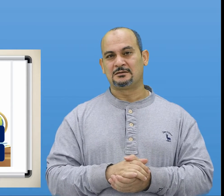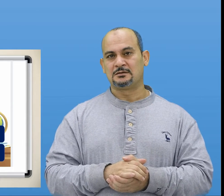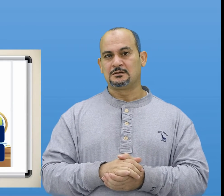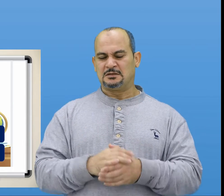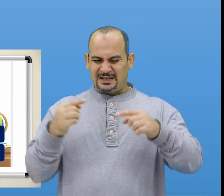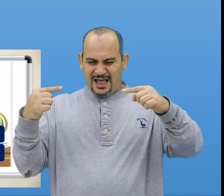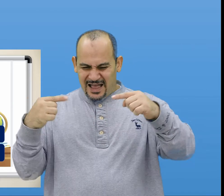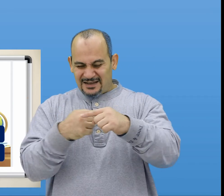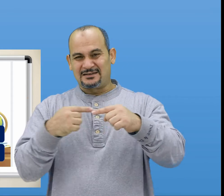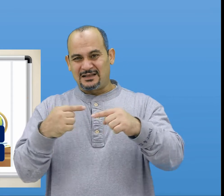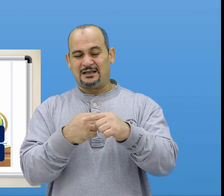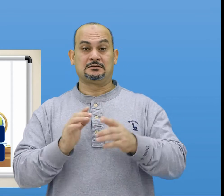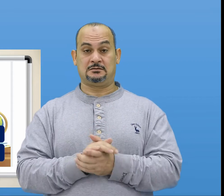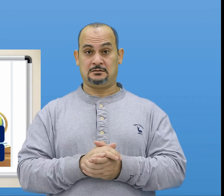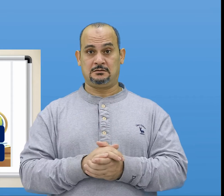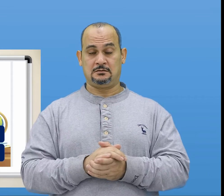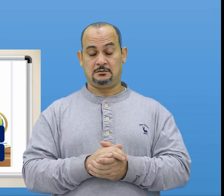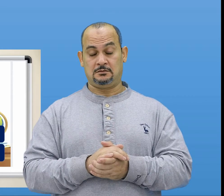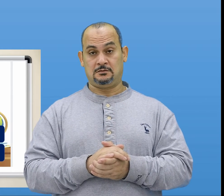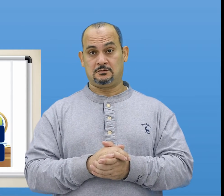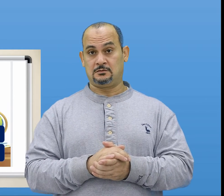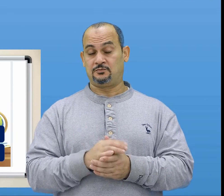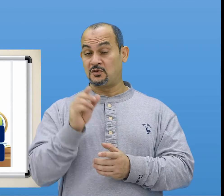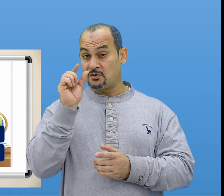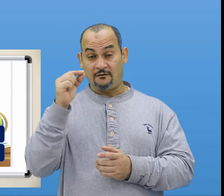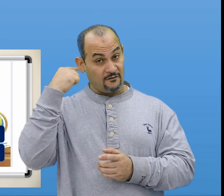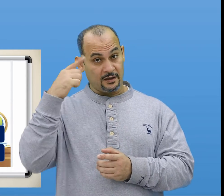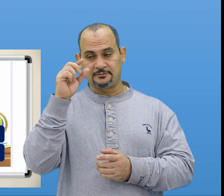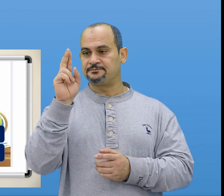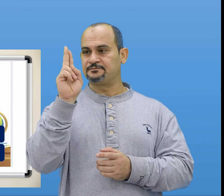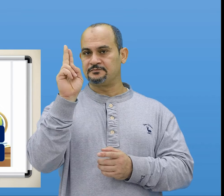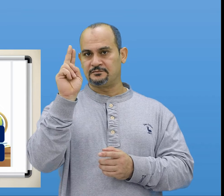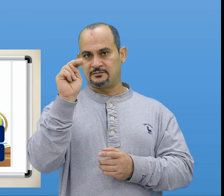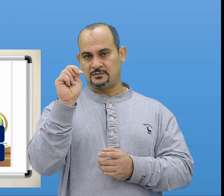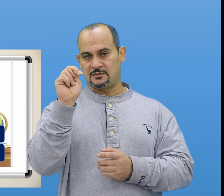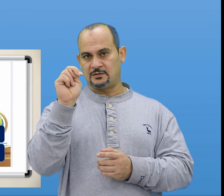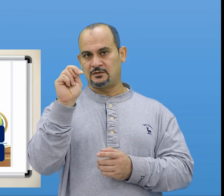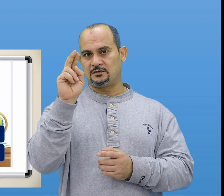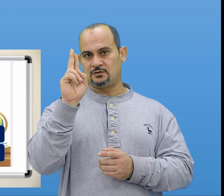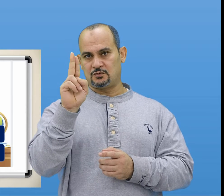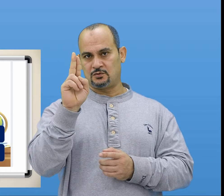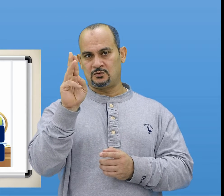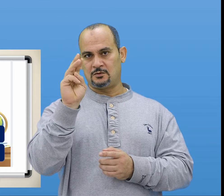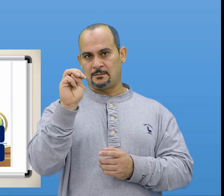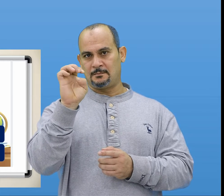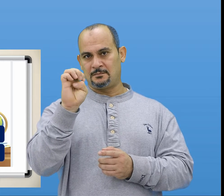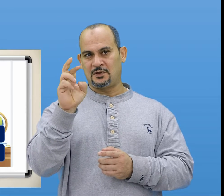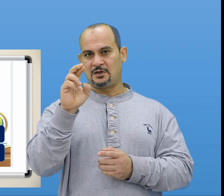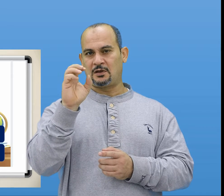of a country or the interior of a house. For example, he has moved to the interior of the country. He moved inside the country.